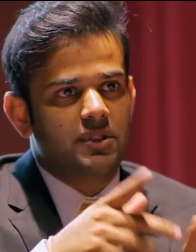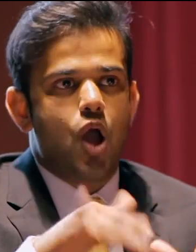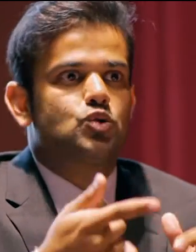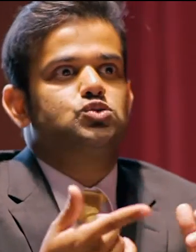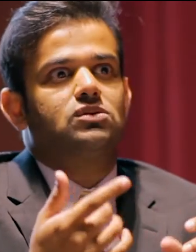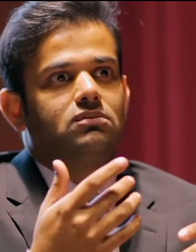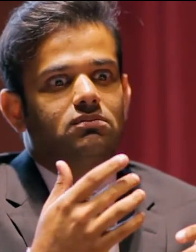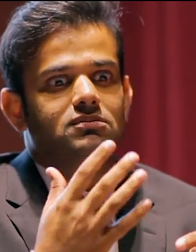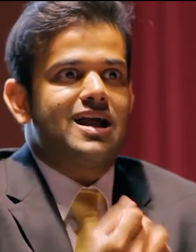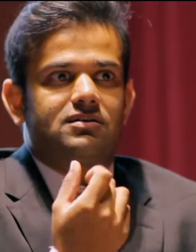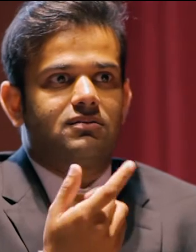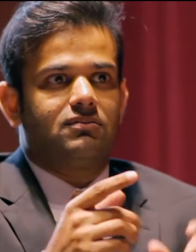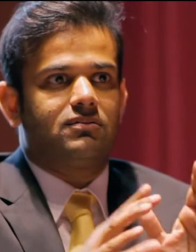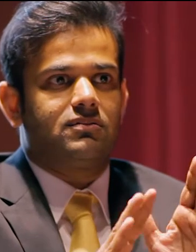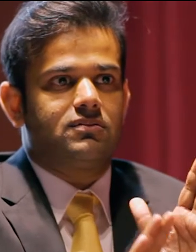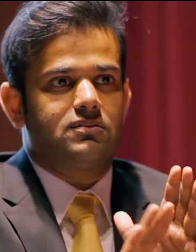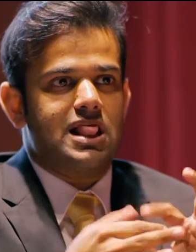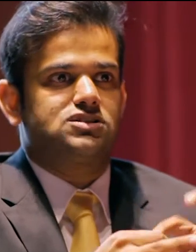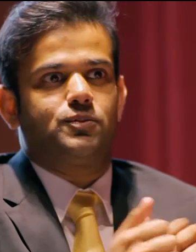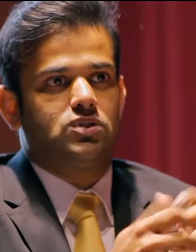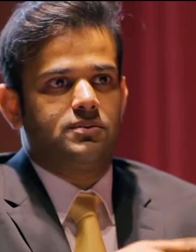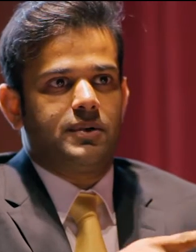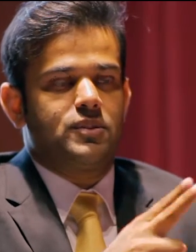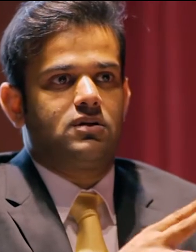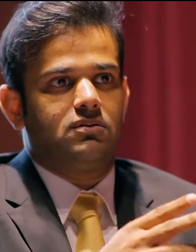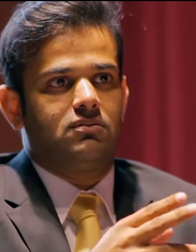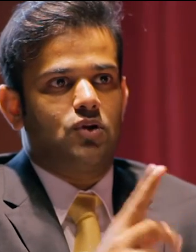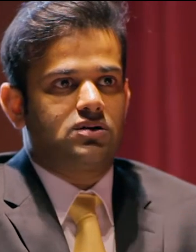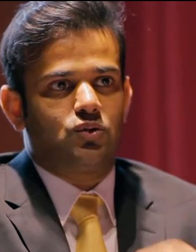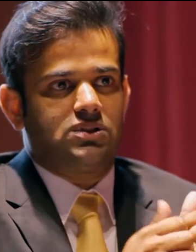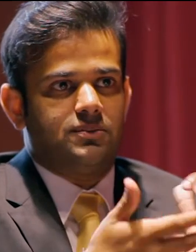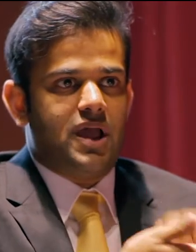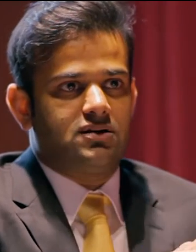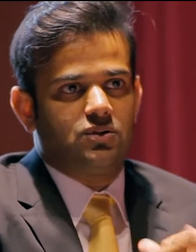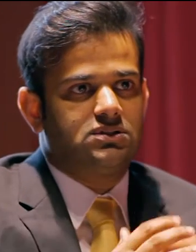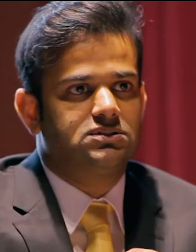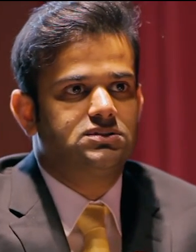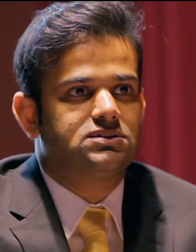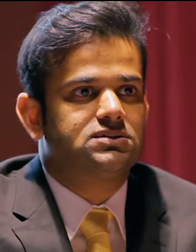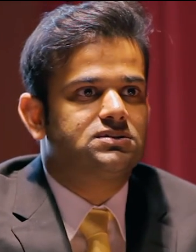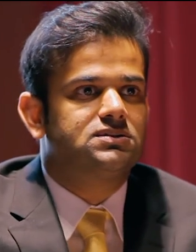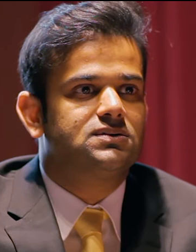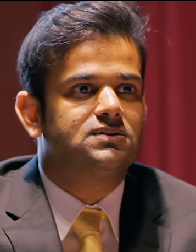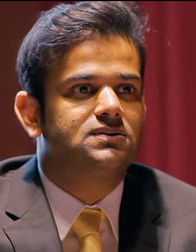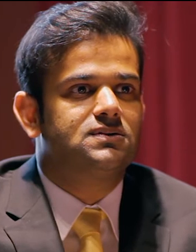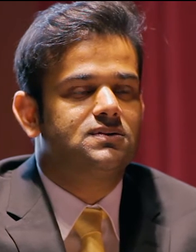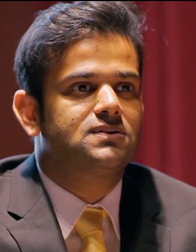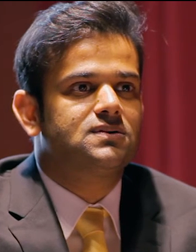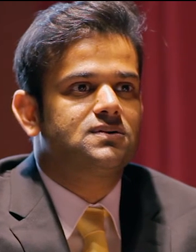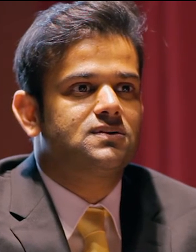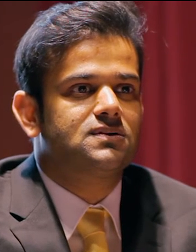developing and partnering with people. So how do you build those relationships with those people and partnering with